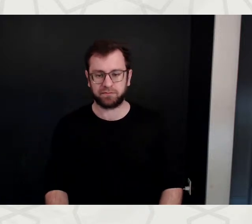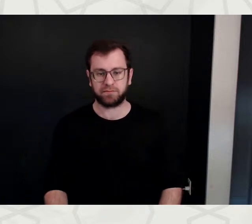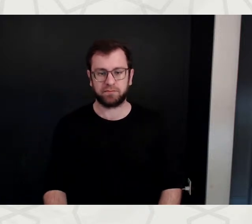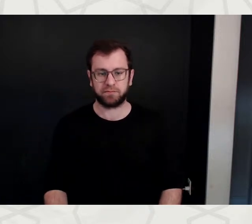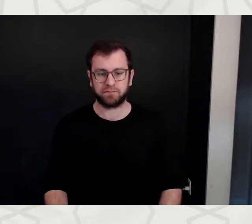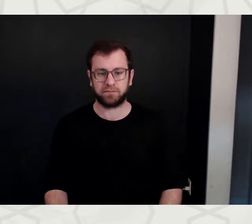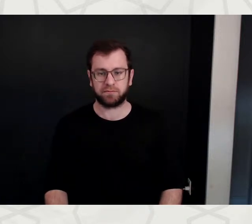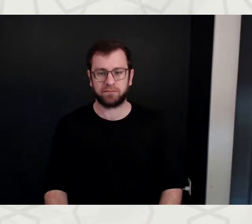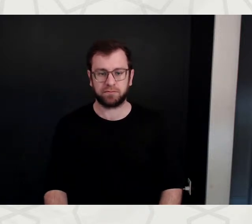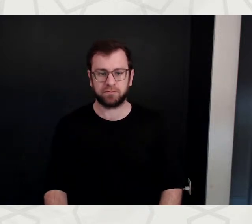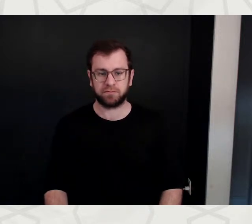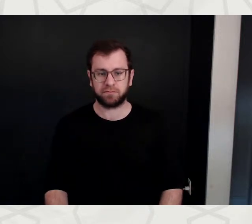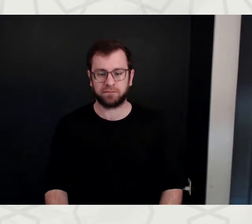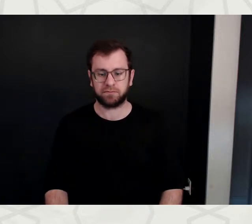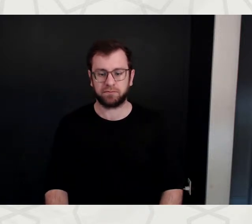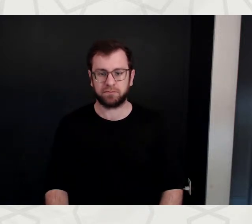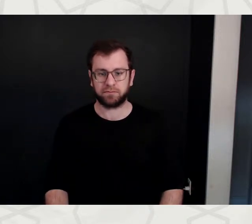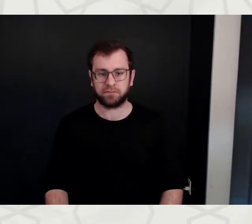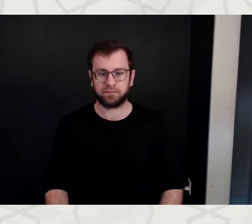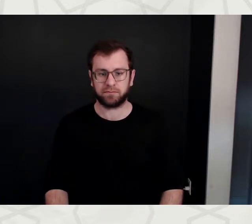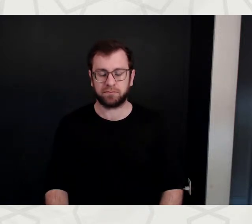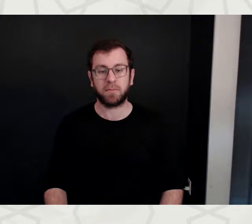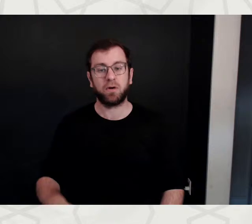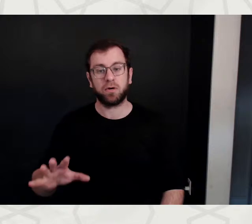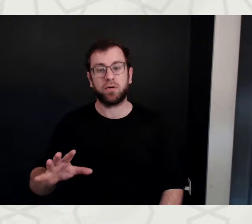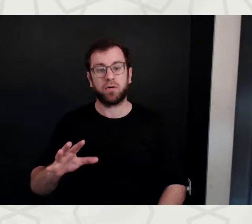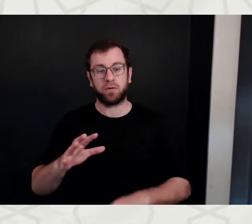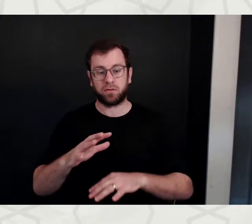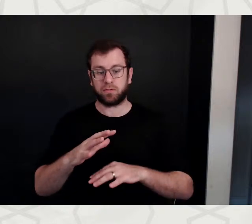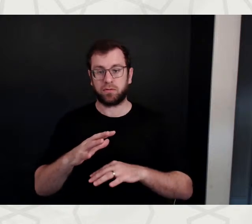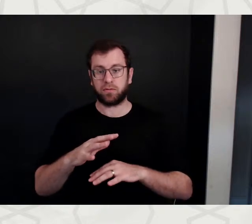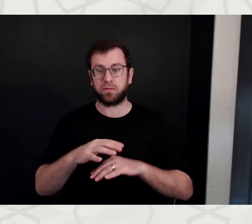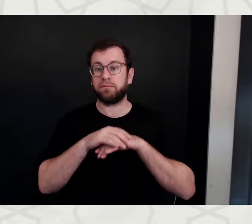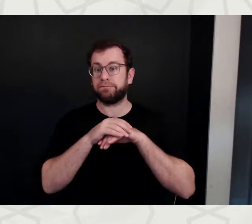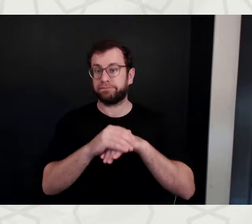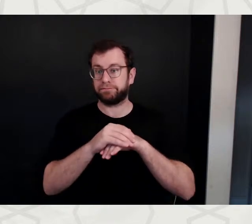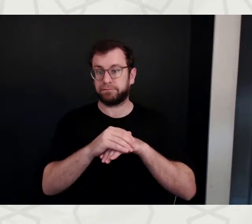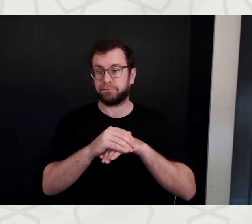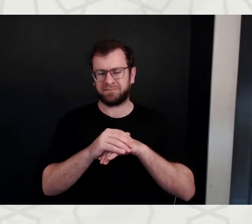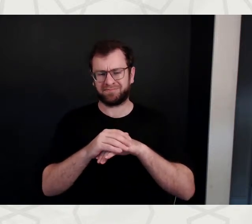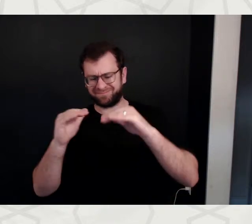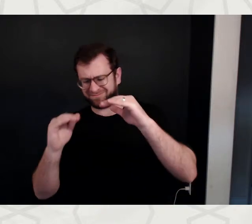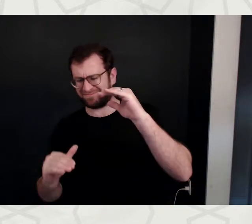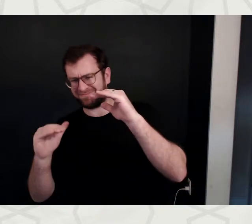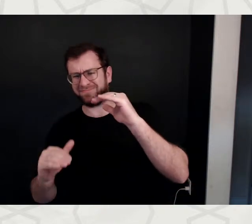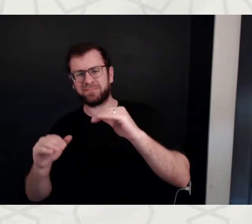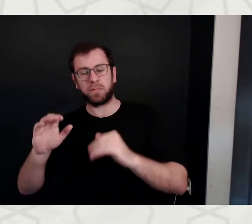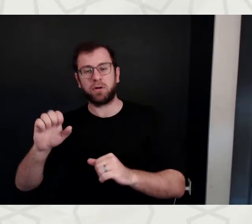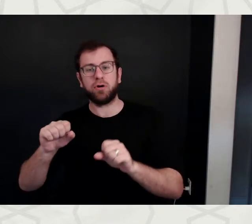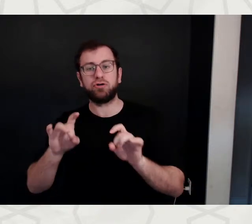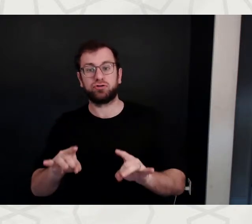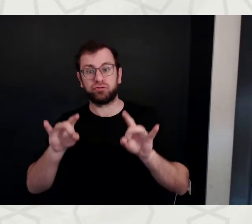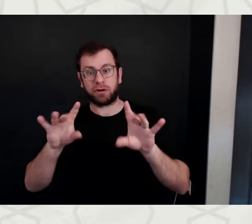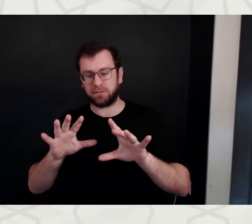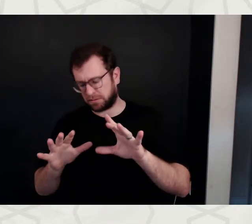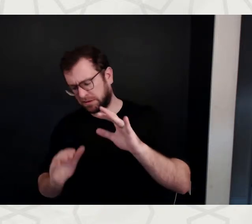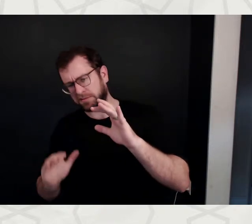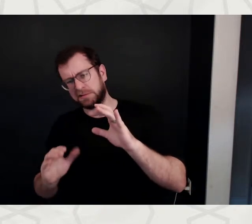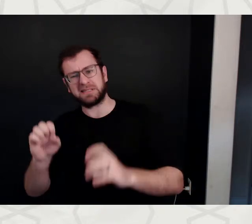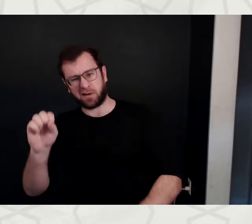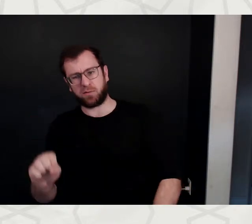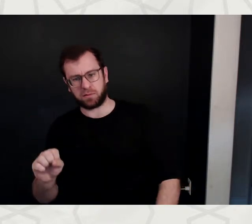by the British in Tasmania, this is below Australia. In 1830, the